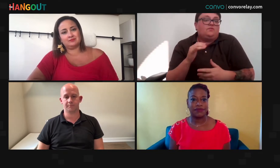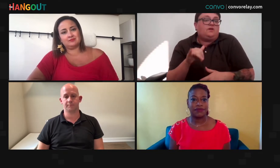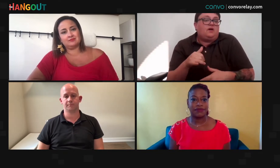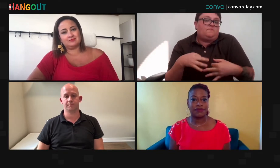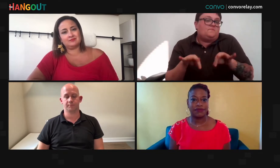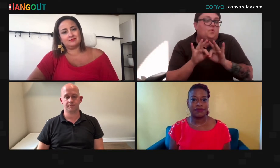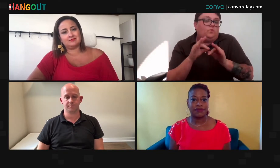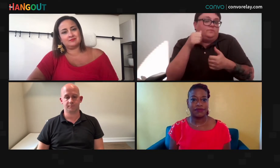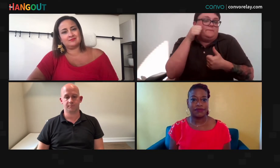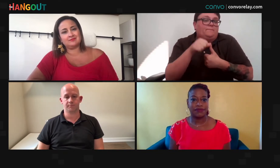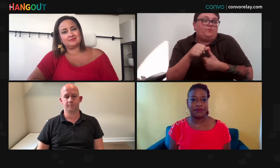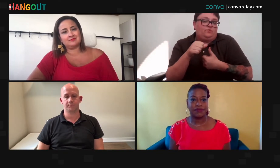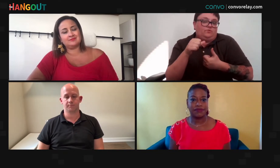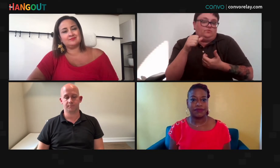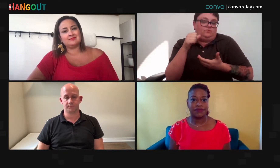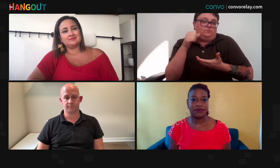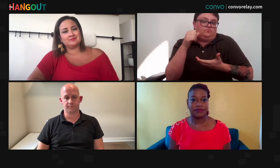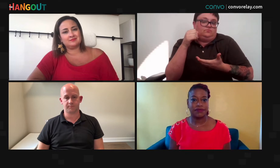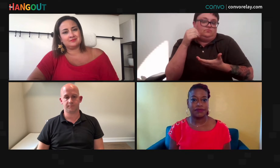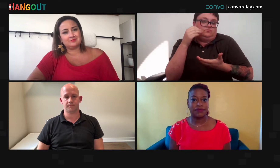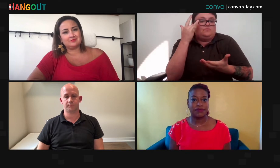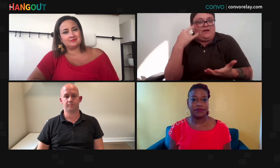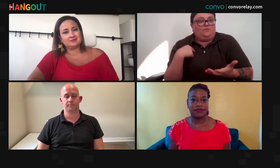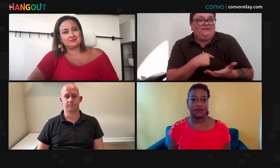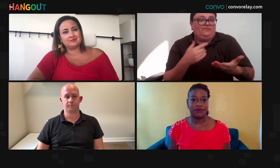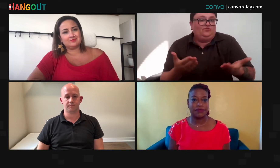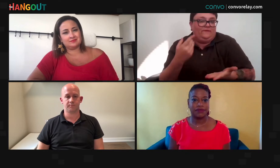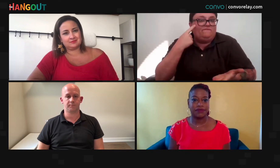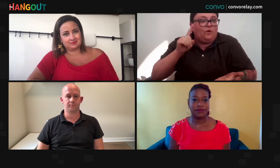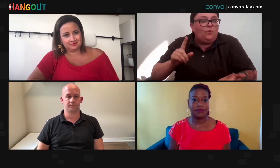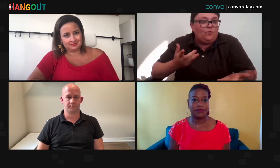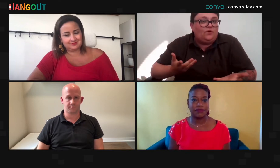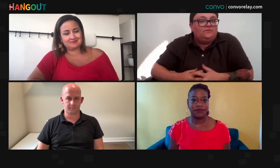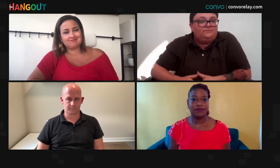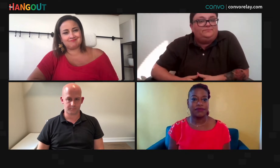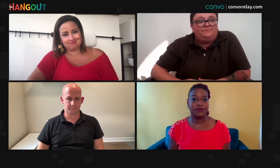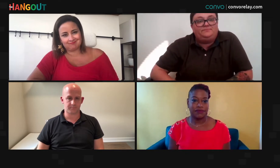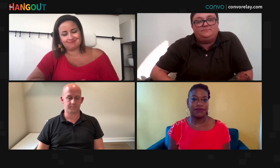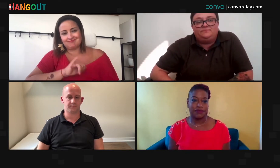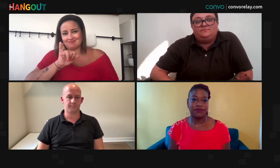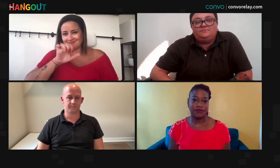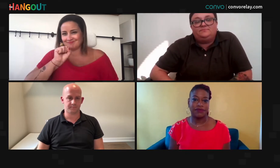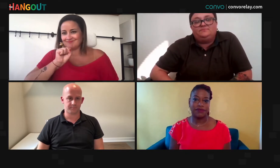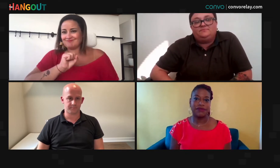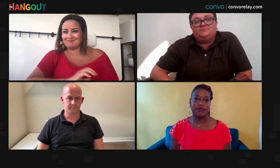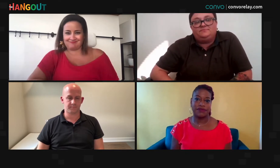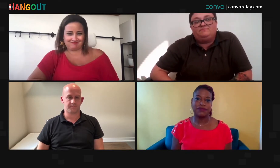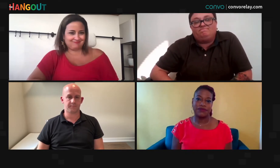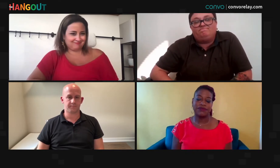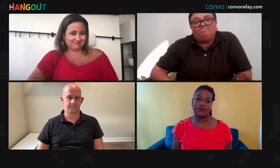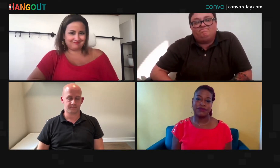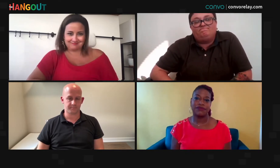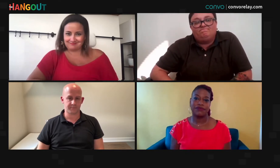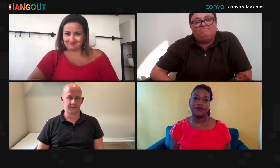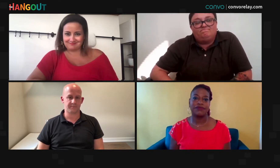one of you had mentioned. That is very important to remember why we are here and what we're here for. This is